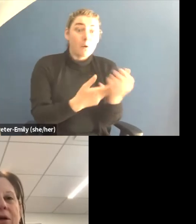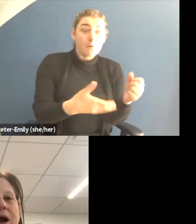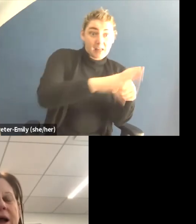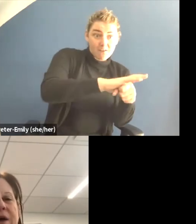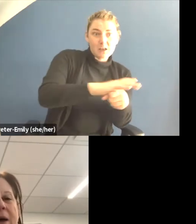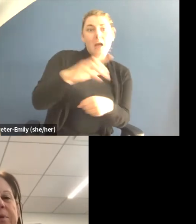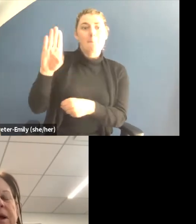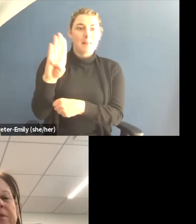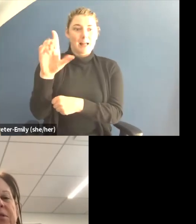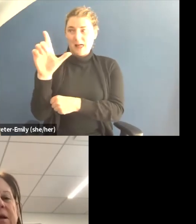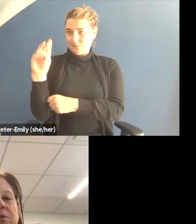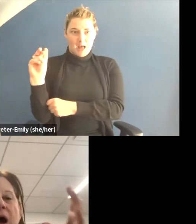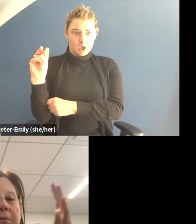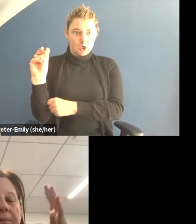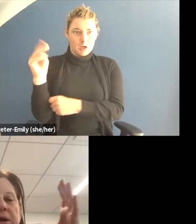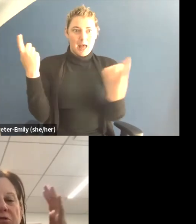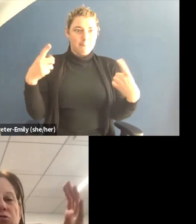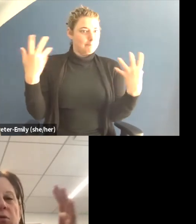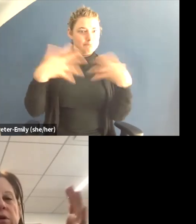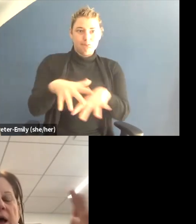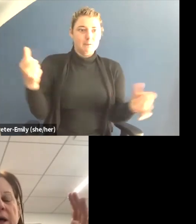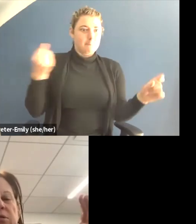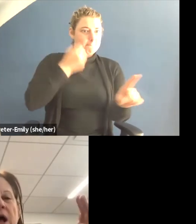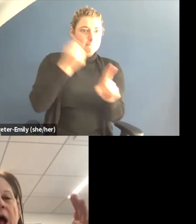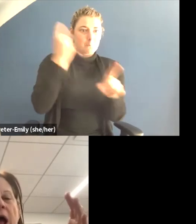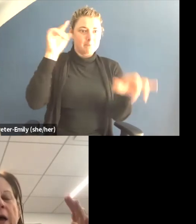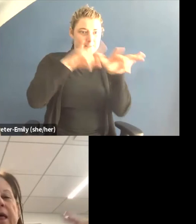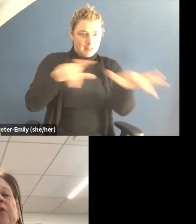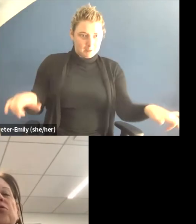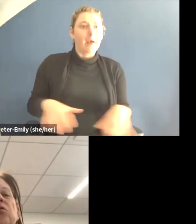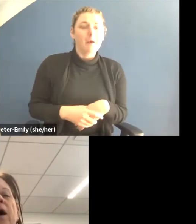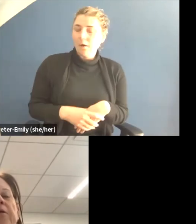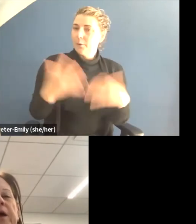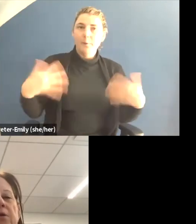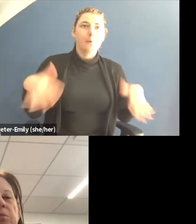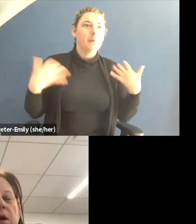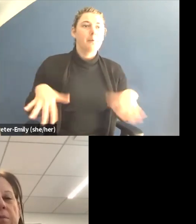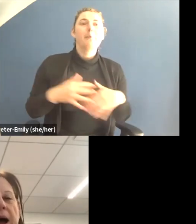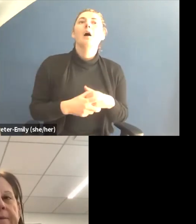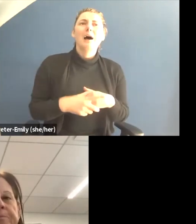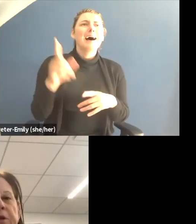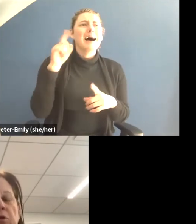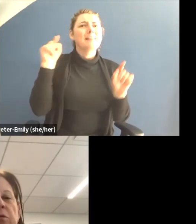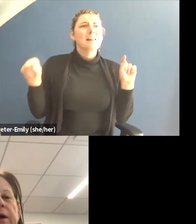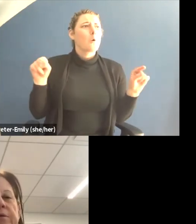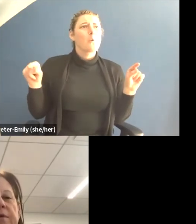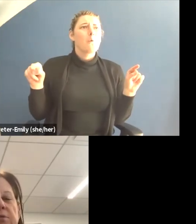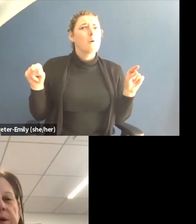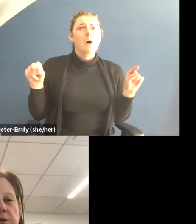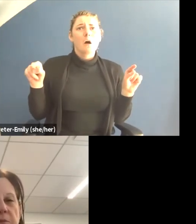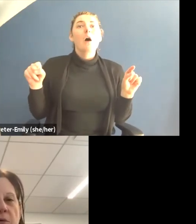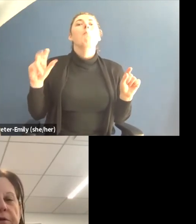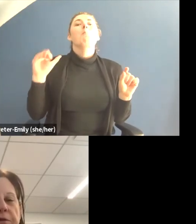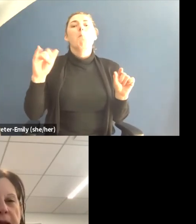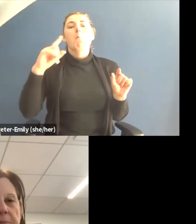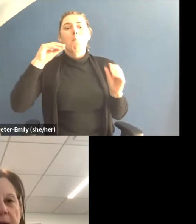Lives Matter kind of happening at the same time, I mean, it's so intense. And that too, I think, has brought about greater investment